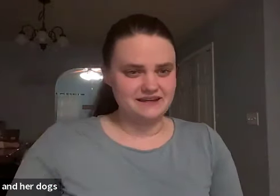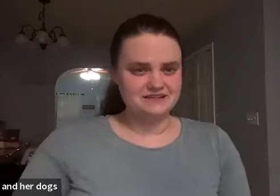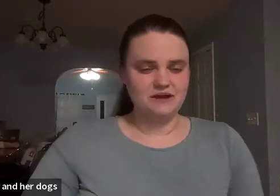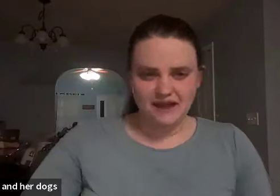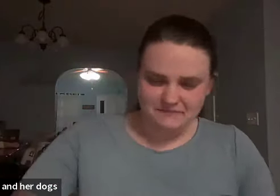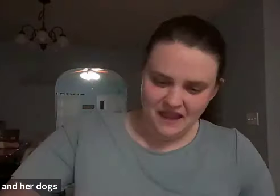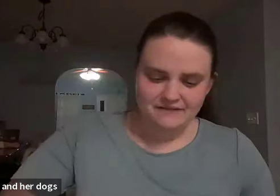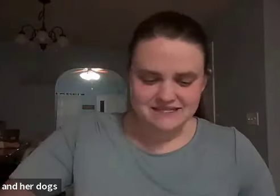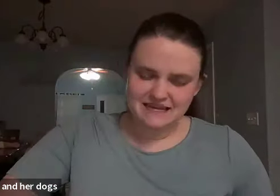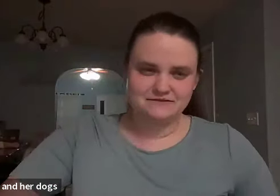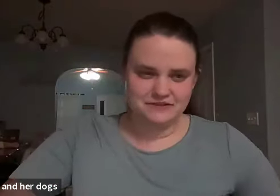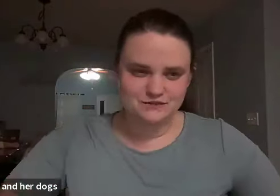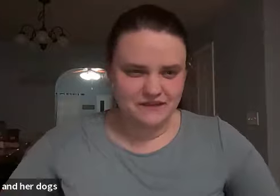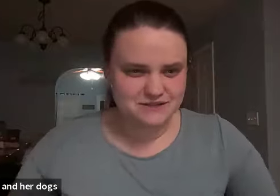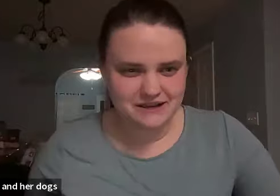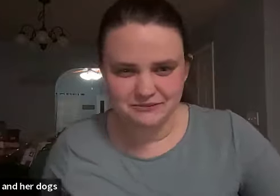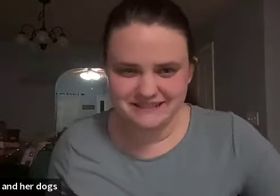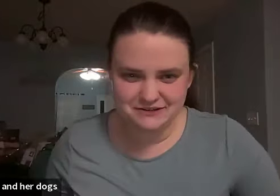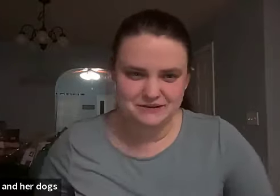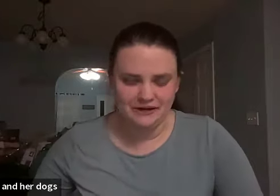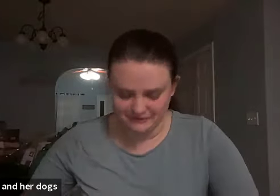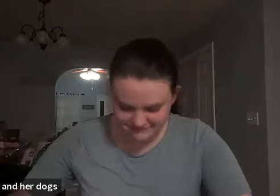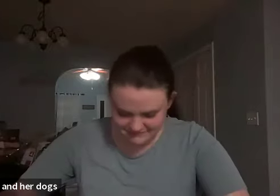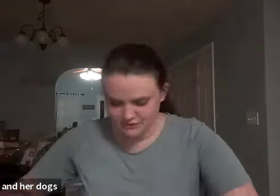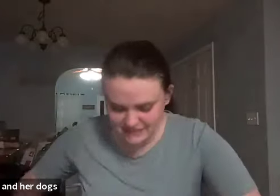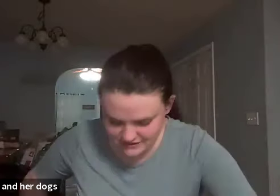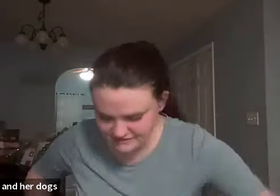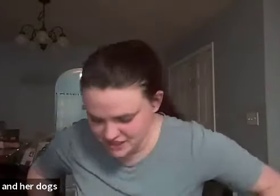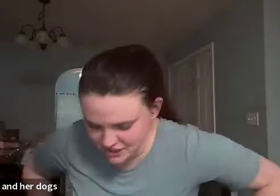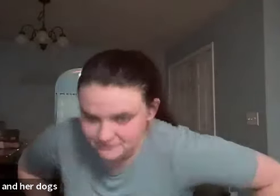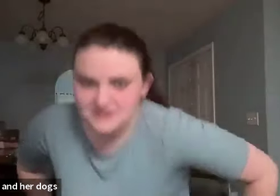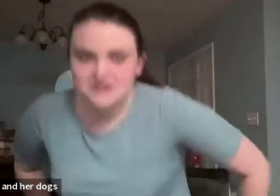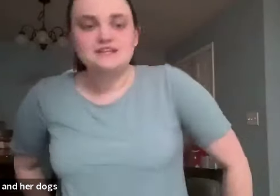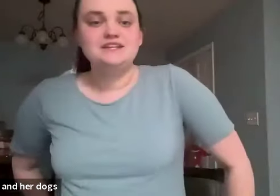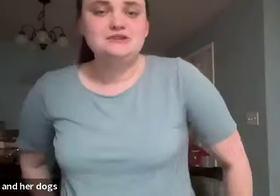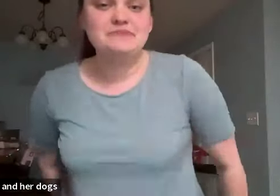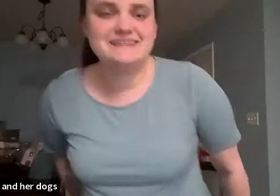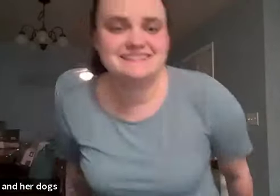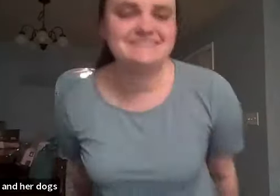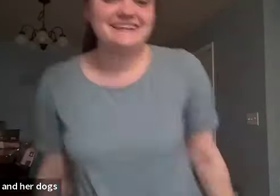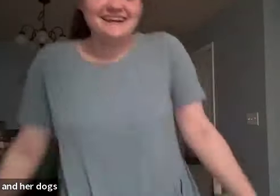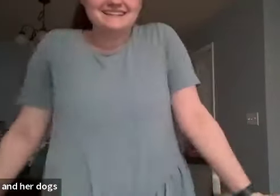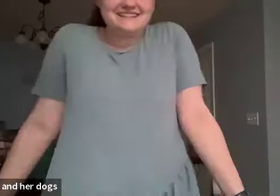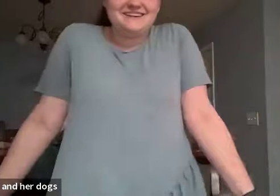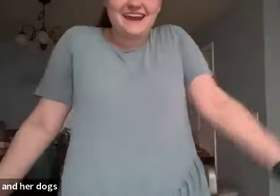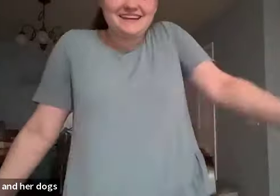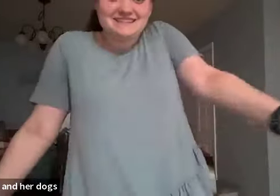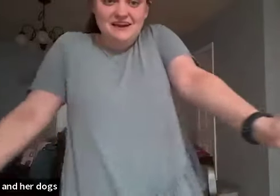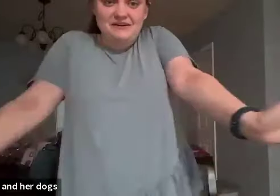it is, okay? I have to stand for this one. That's why you're about to hear some weird squeaky noise in my chair. You basically stick your hands out